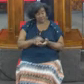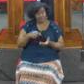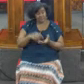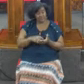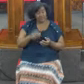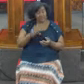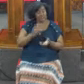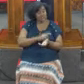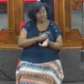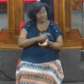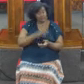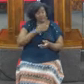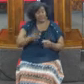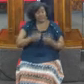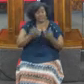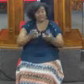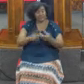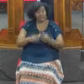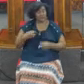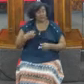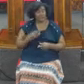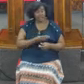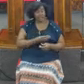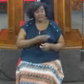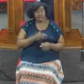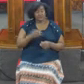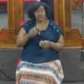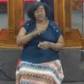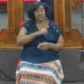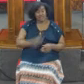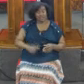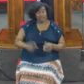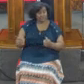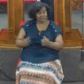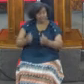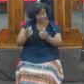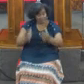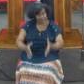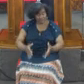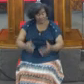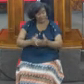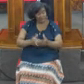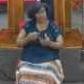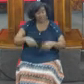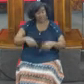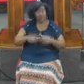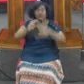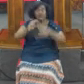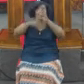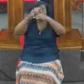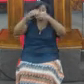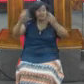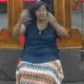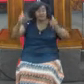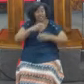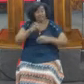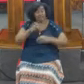duty was given to us, to the Lord's disciples, before He went to heaven. And